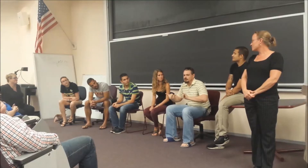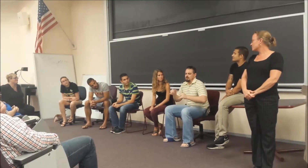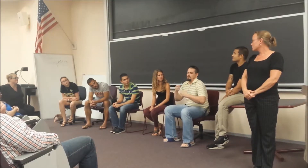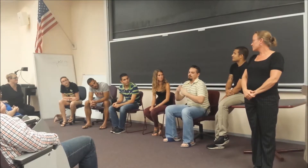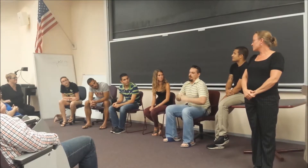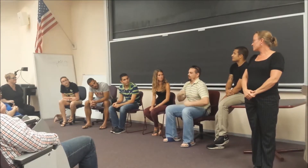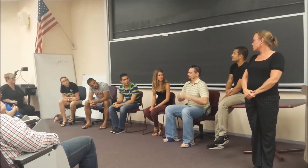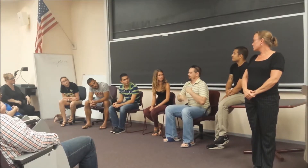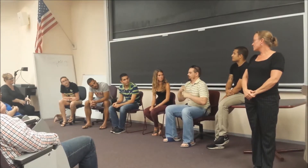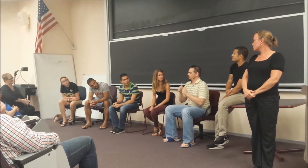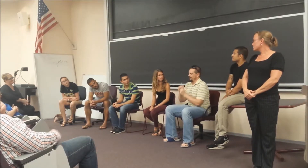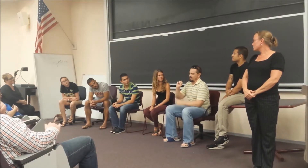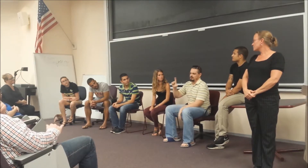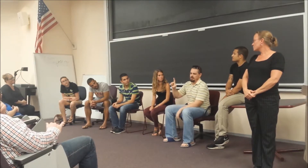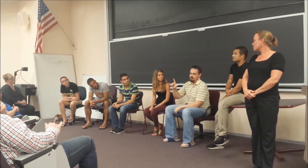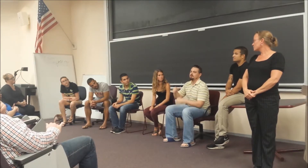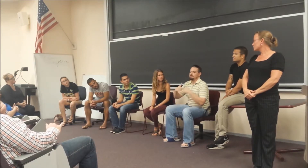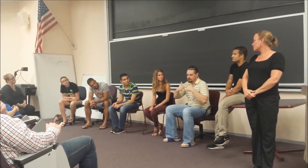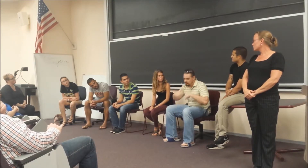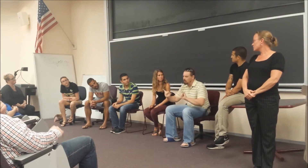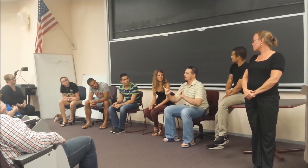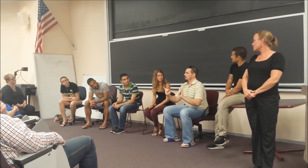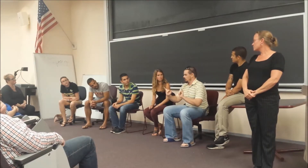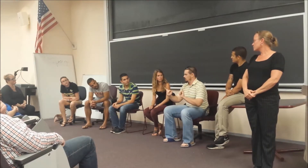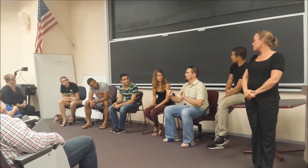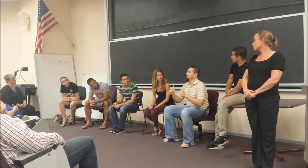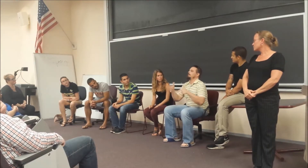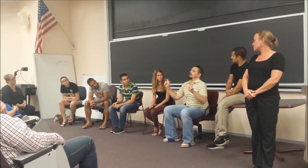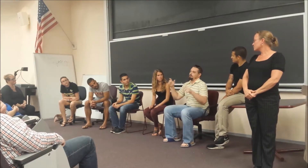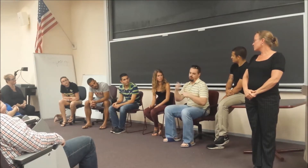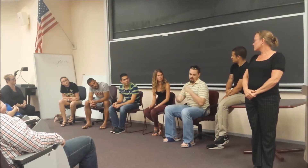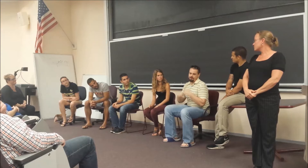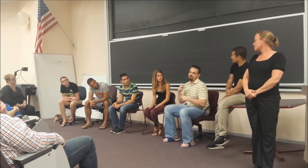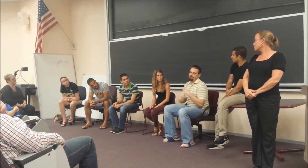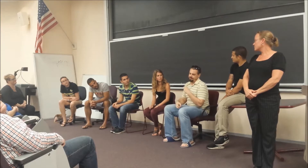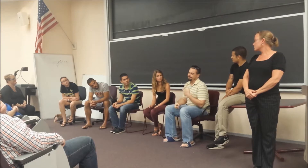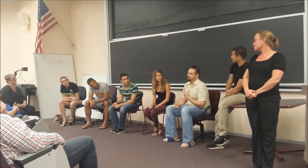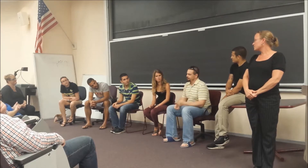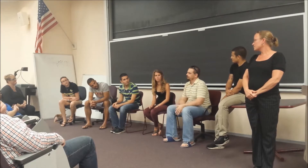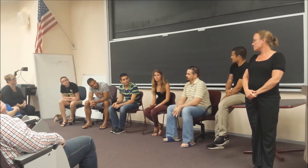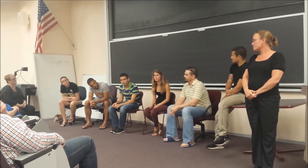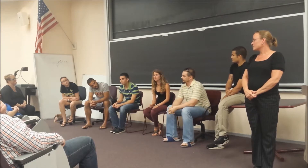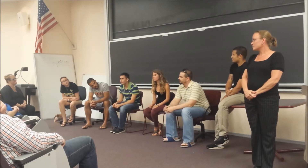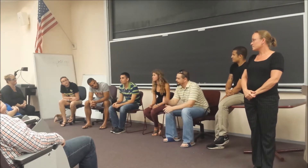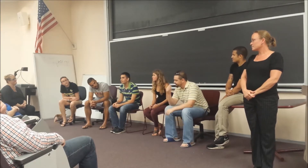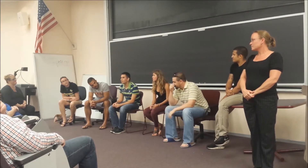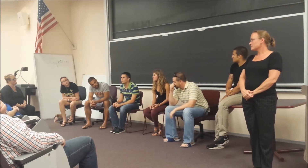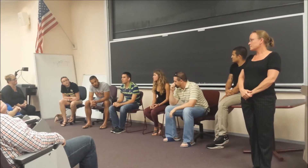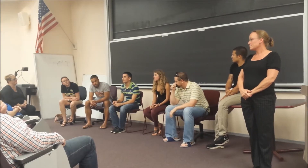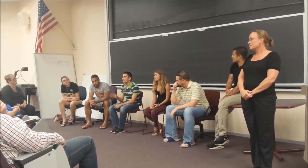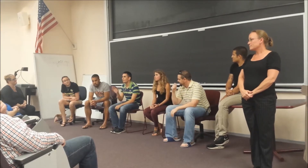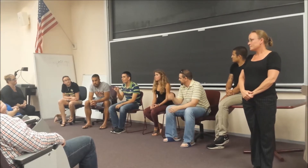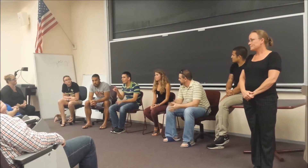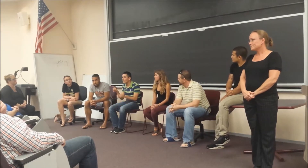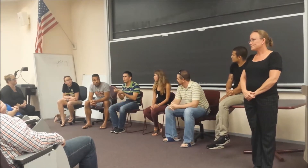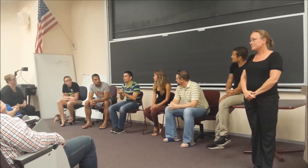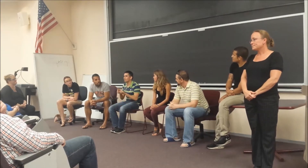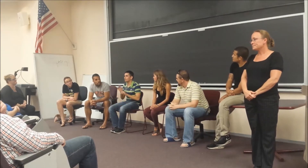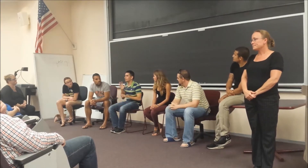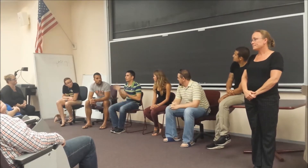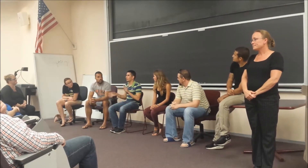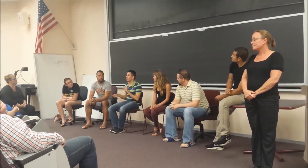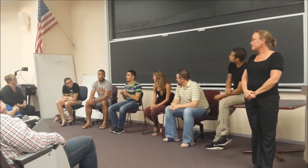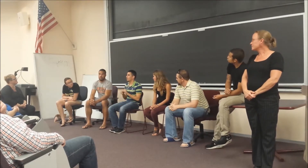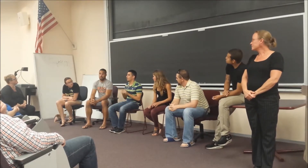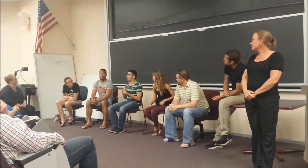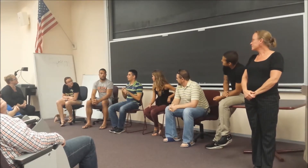America, we haven't. We still have problems with ASL, and we still have big problems, so.